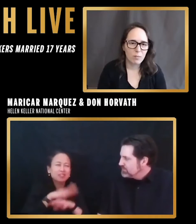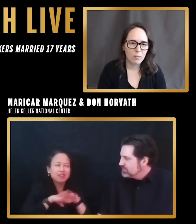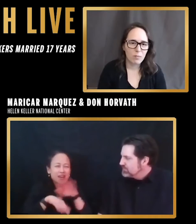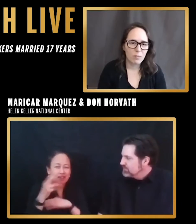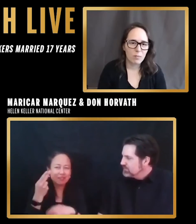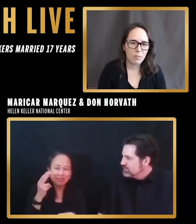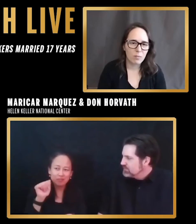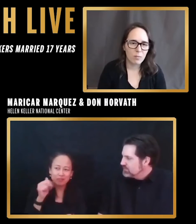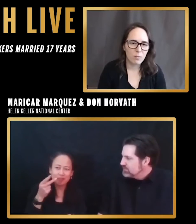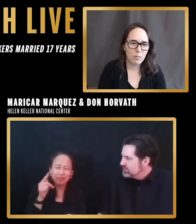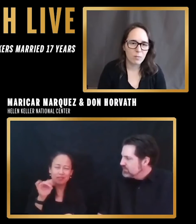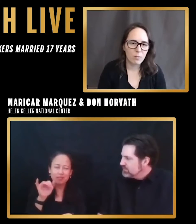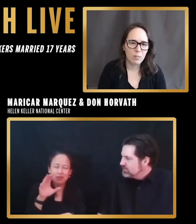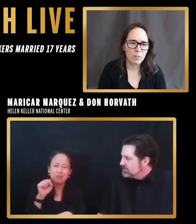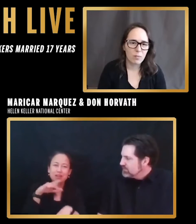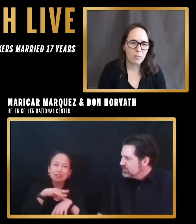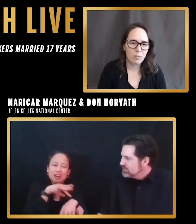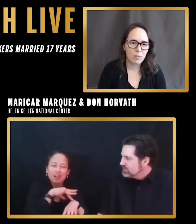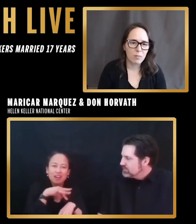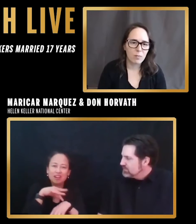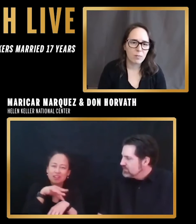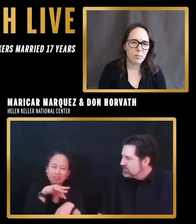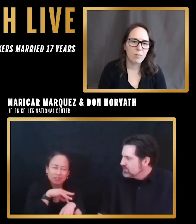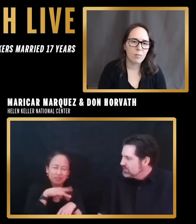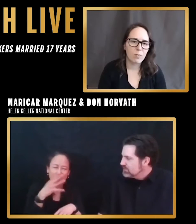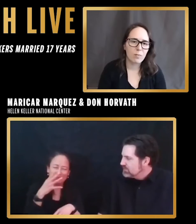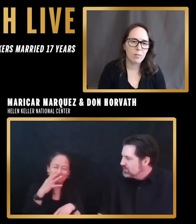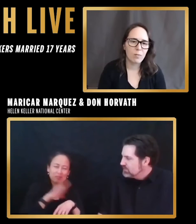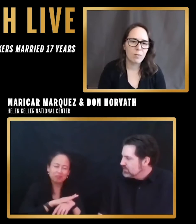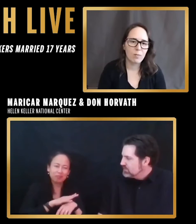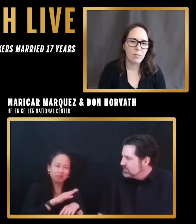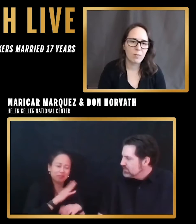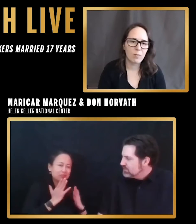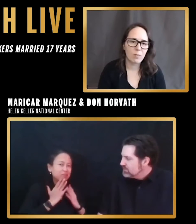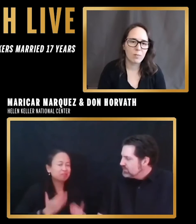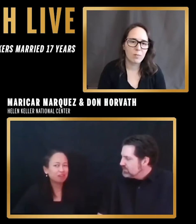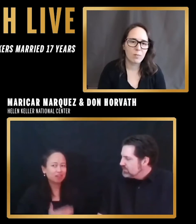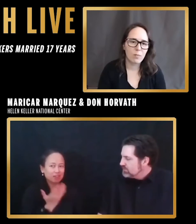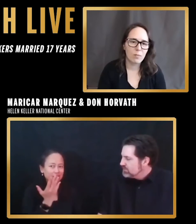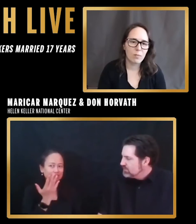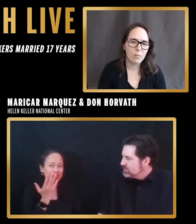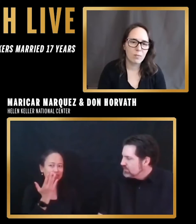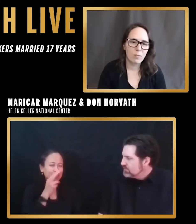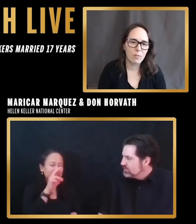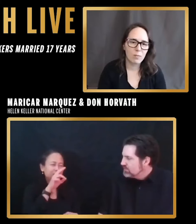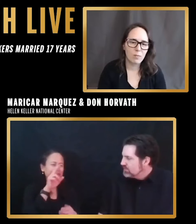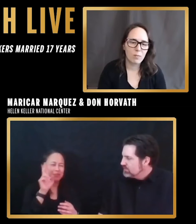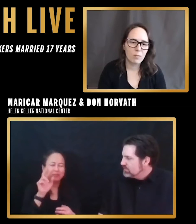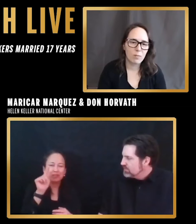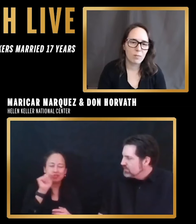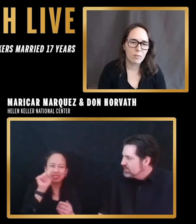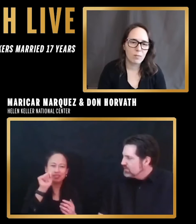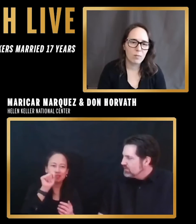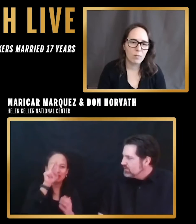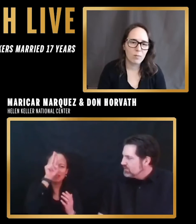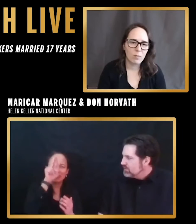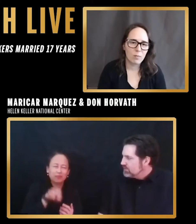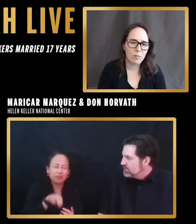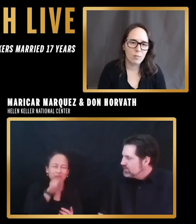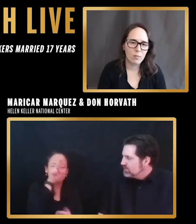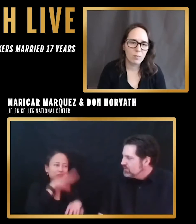like, how do I tell them I have to go to the bathroom? And so I had this great idea. I used a communication tool